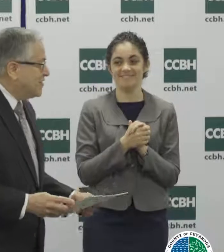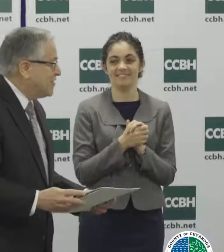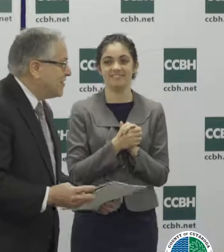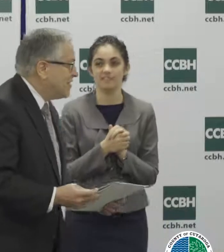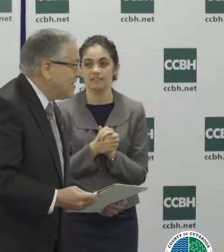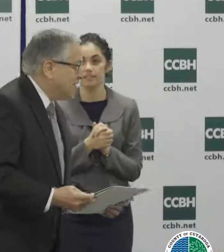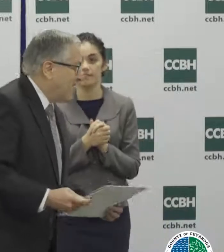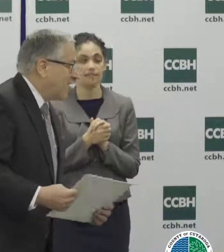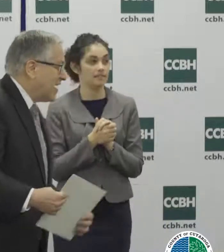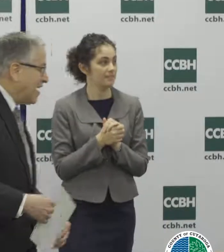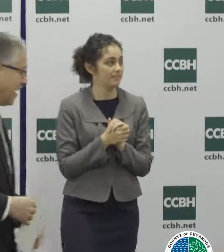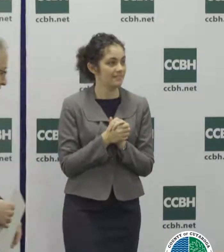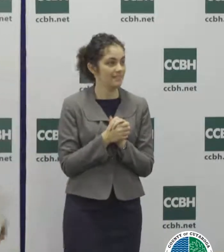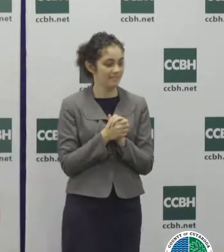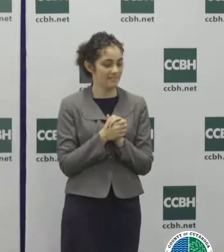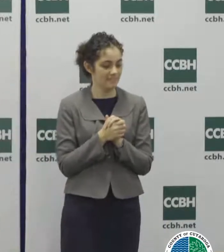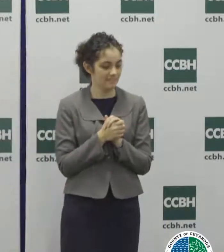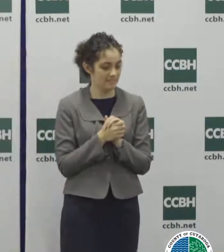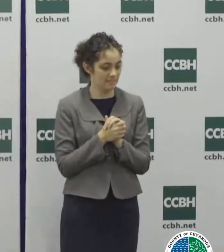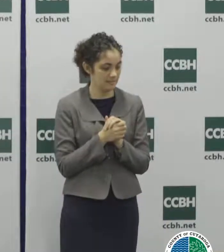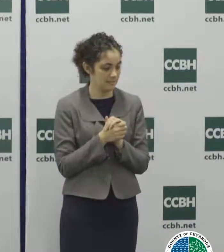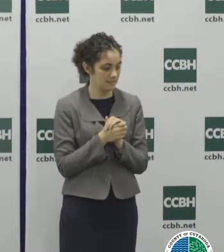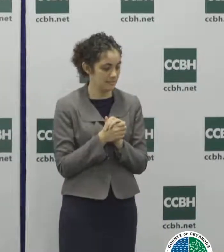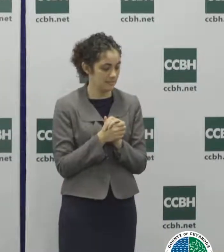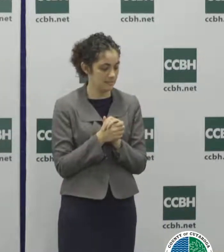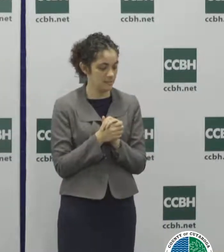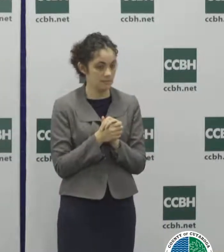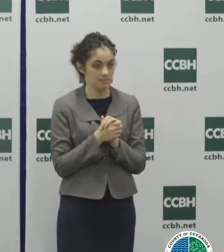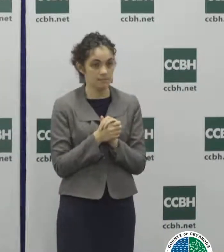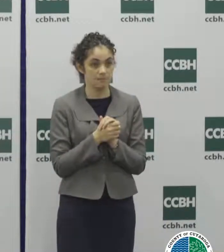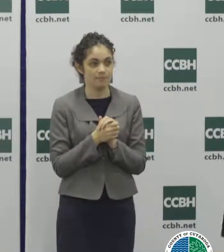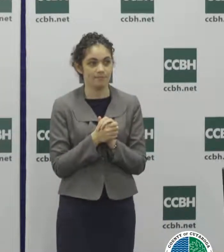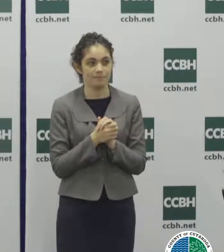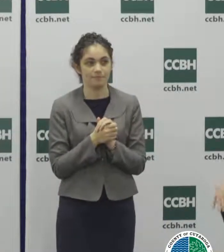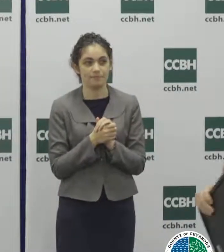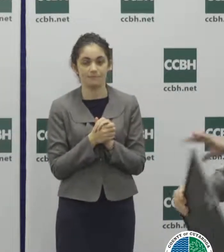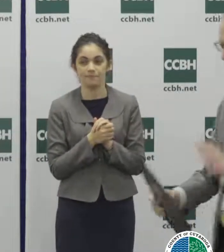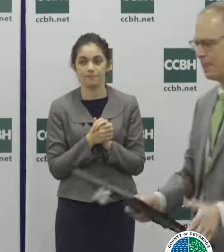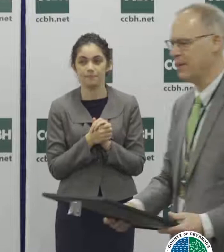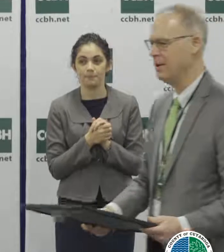Thank you. I will come and Okay, I'll give it when to you. Terry is.